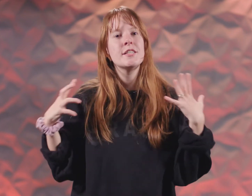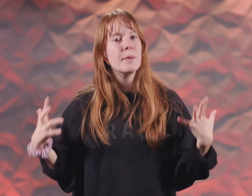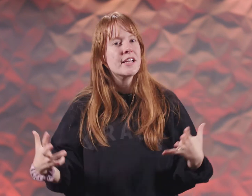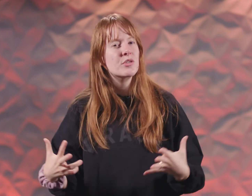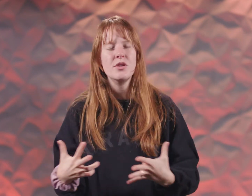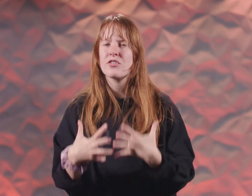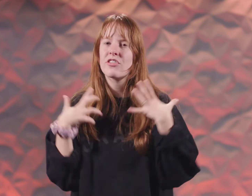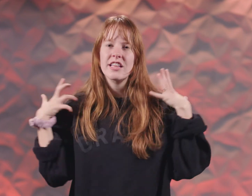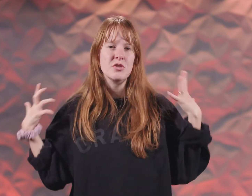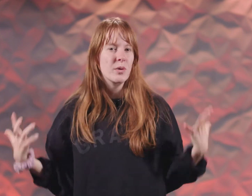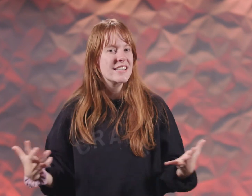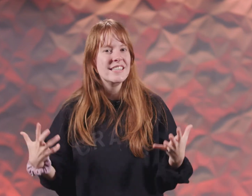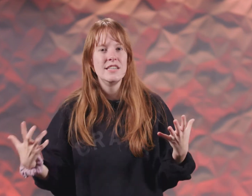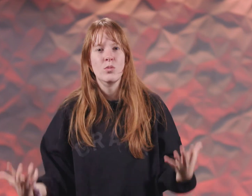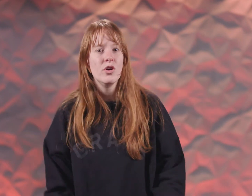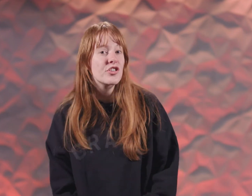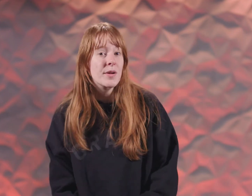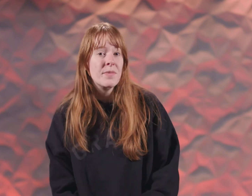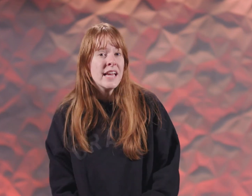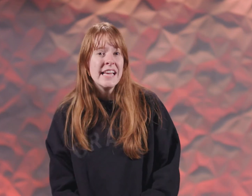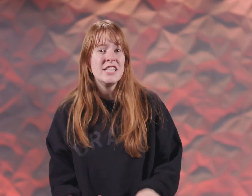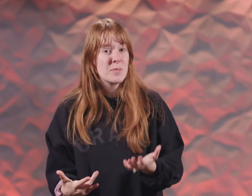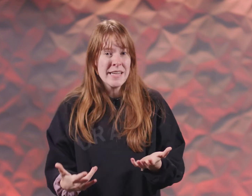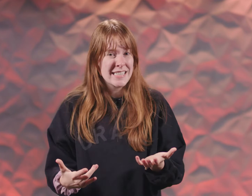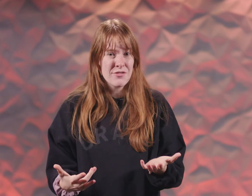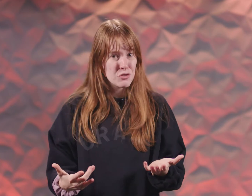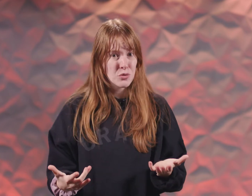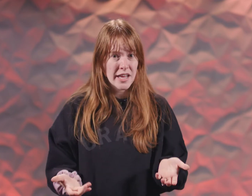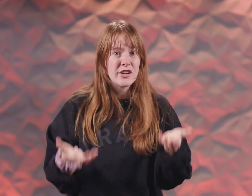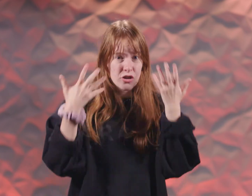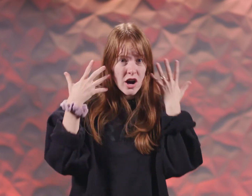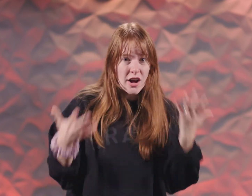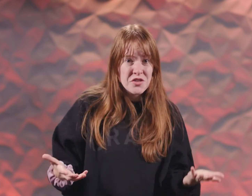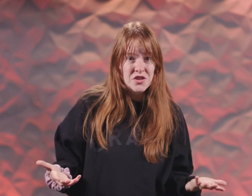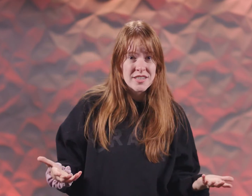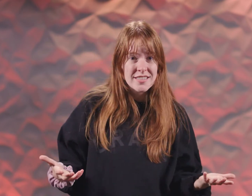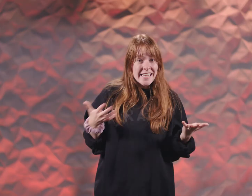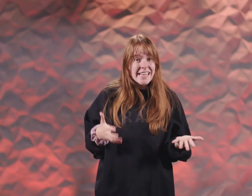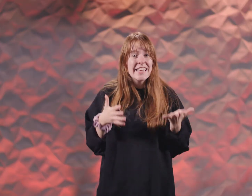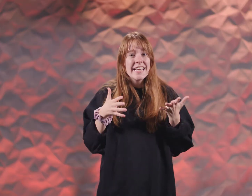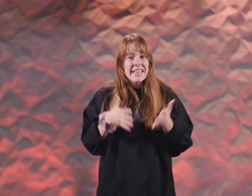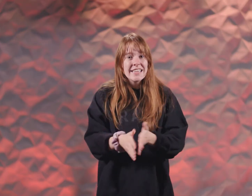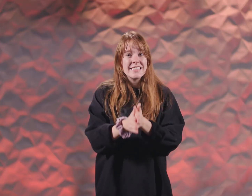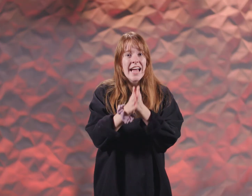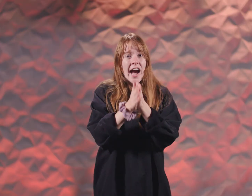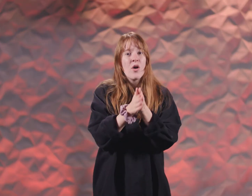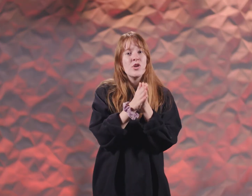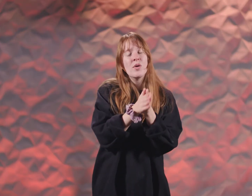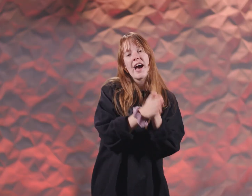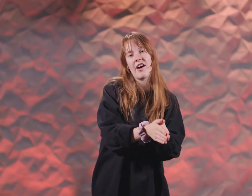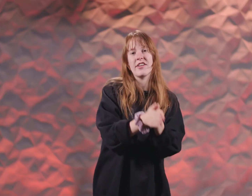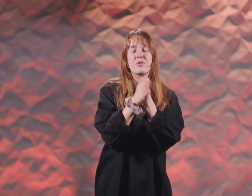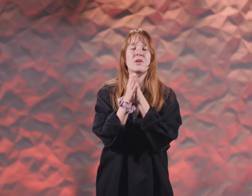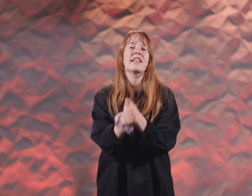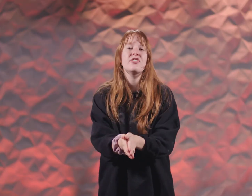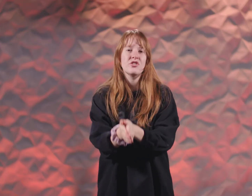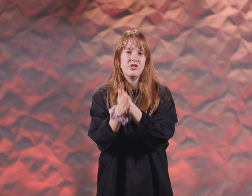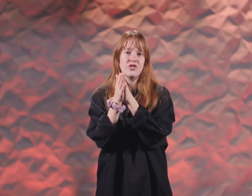speaks when you feel His presence in worship. He speaks even through like your conscience. He is how you have a relationship